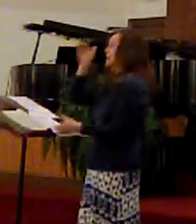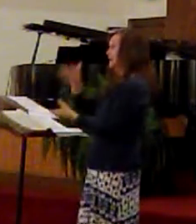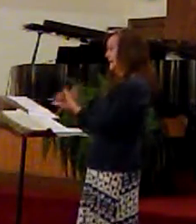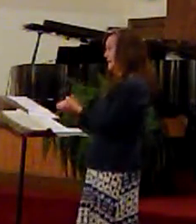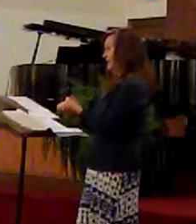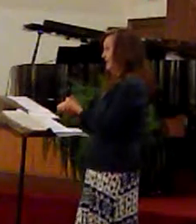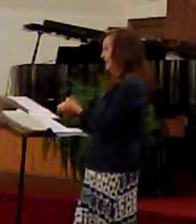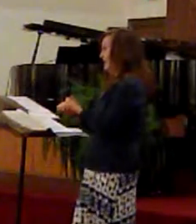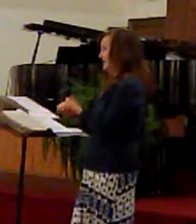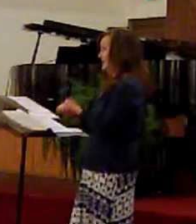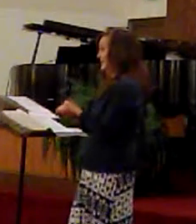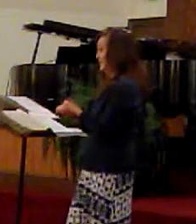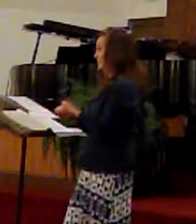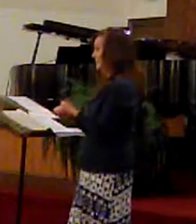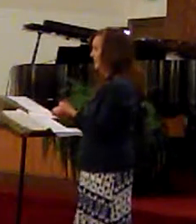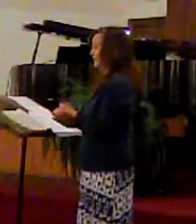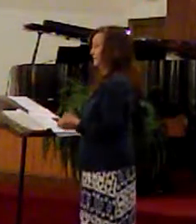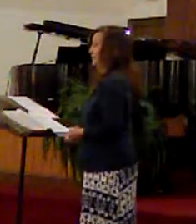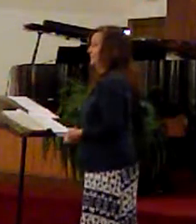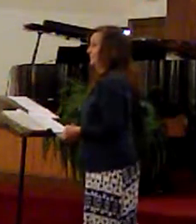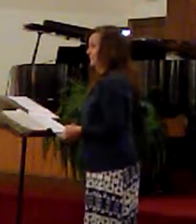fathom.